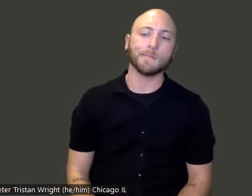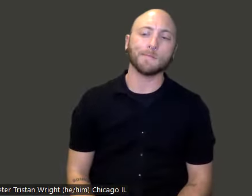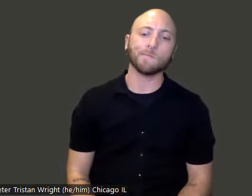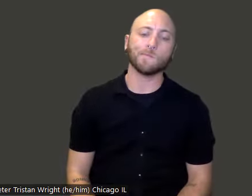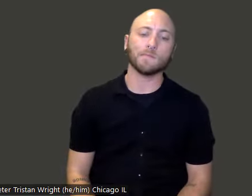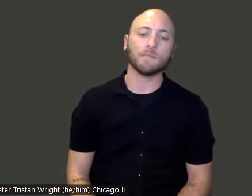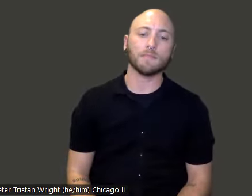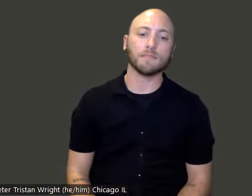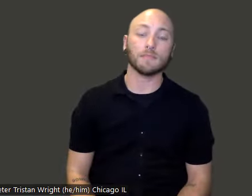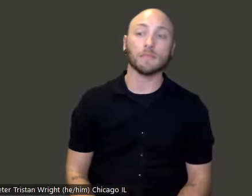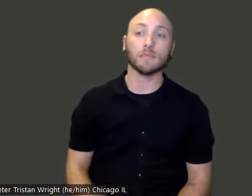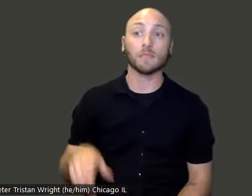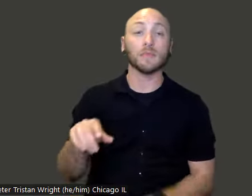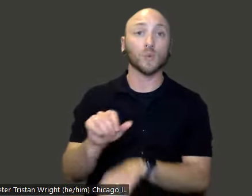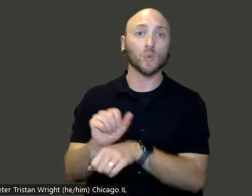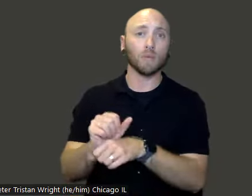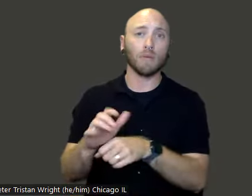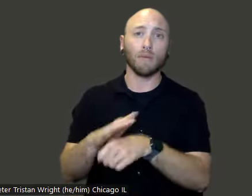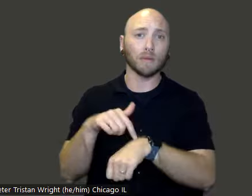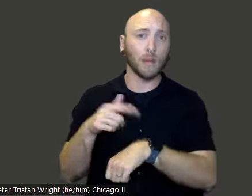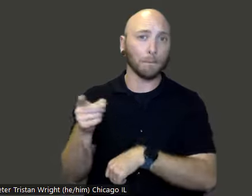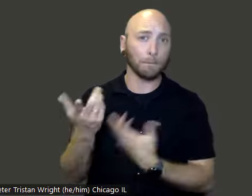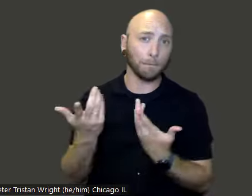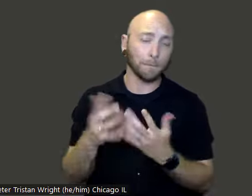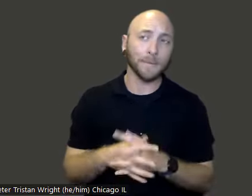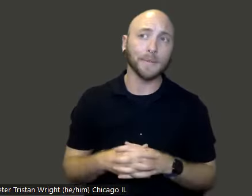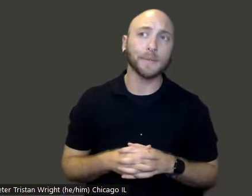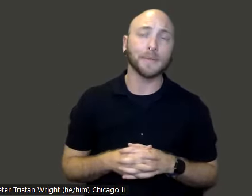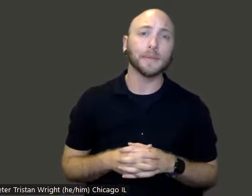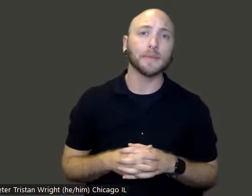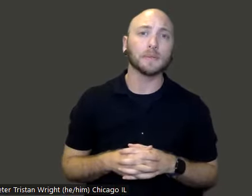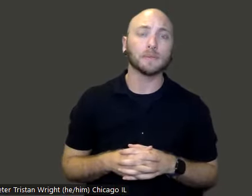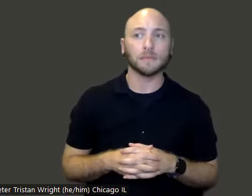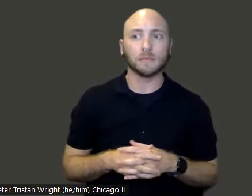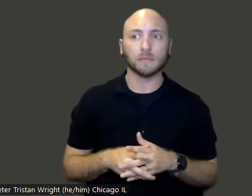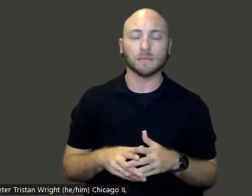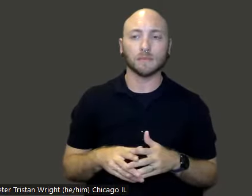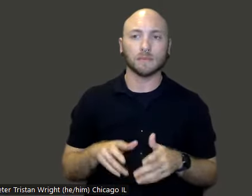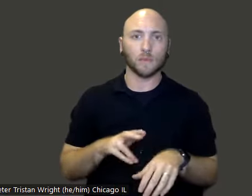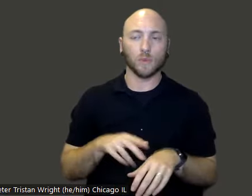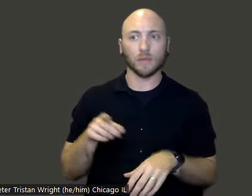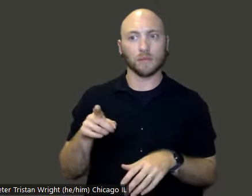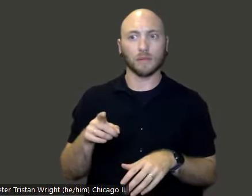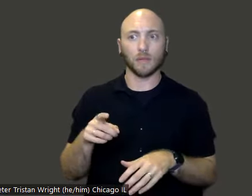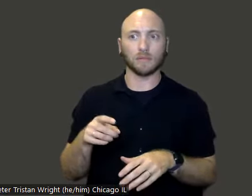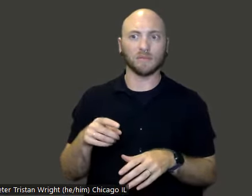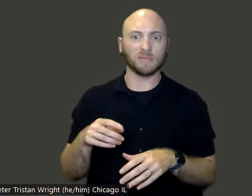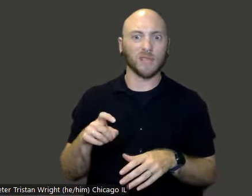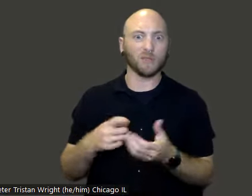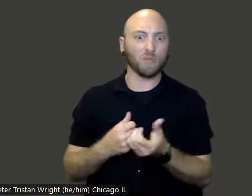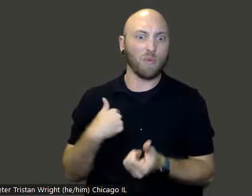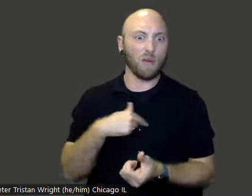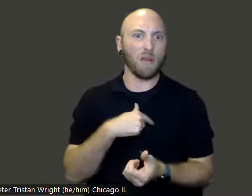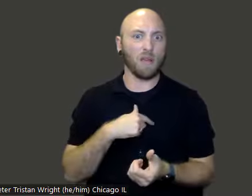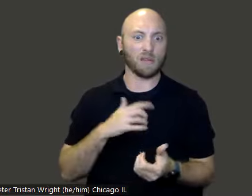And he worked full time, of course, and he had to support my family, and my family consisted